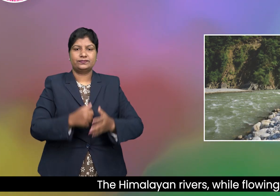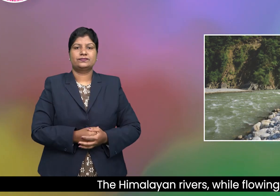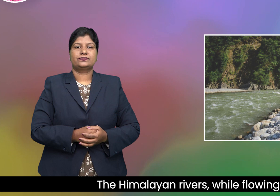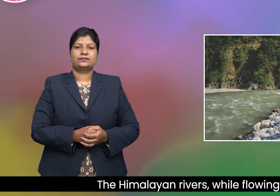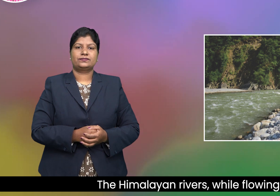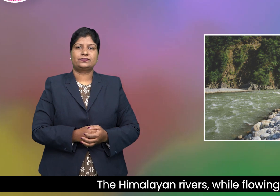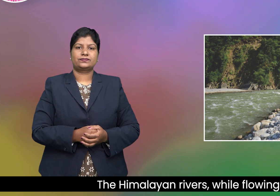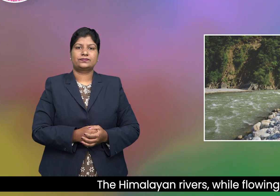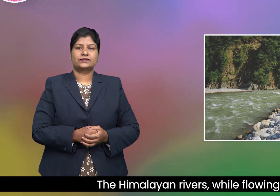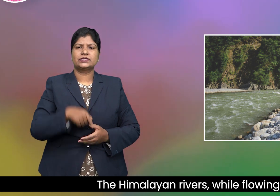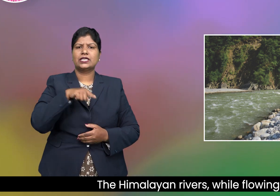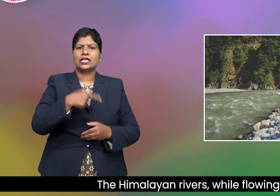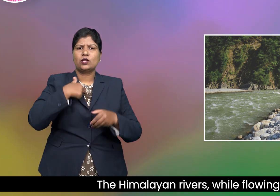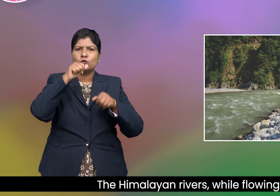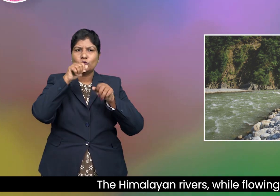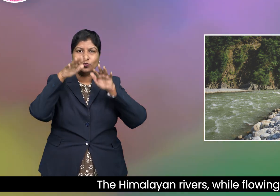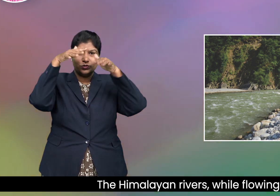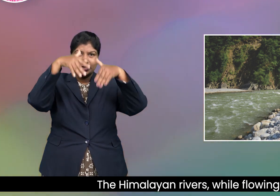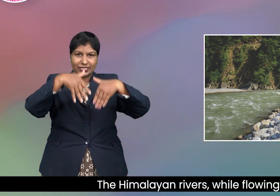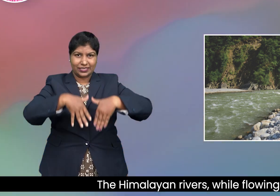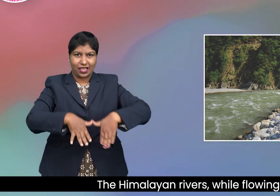while flowing down